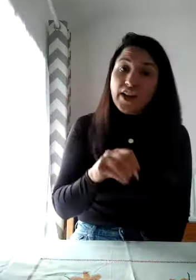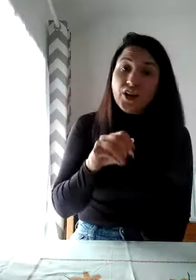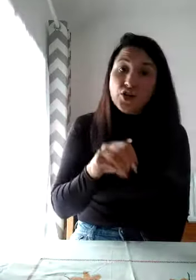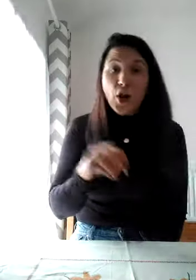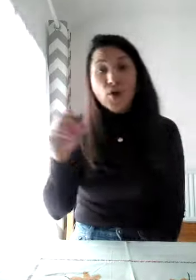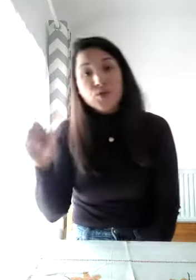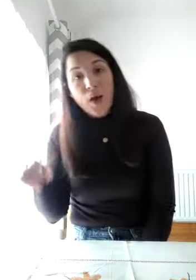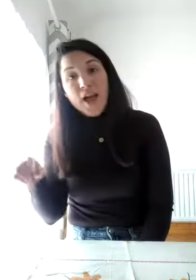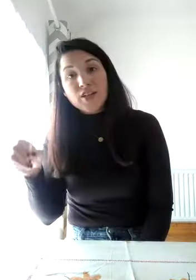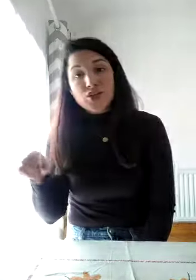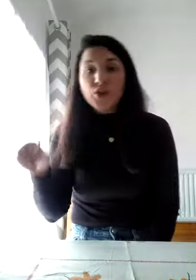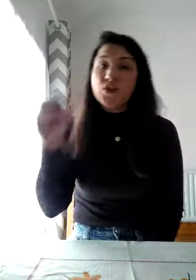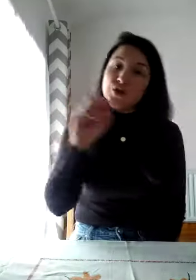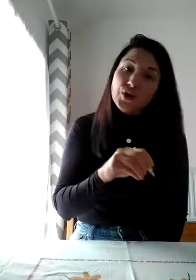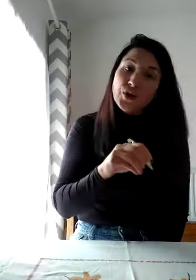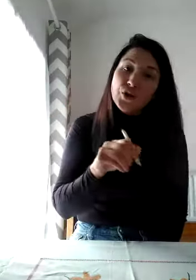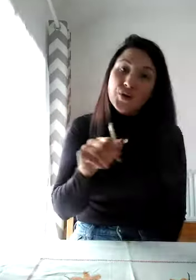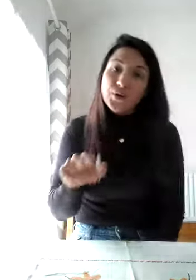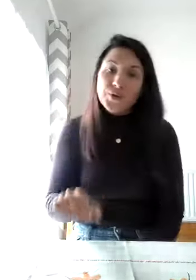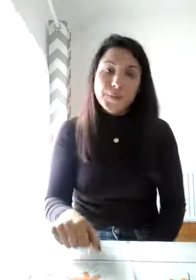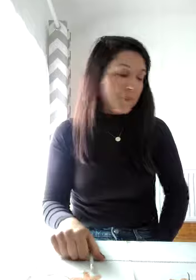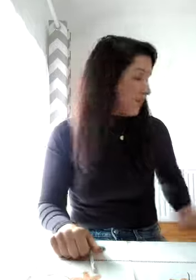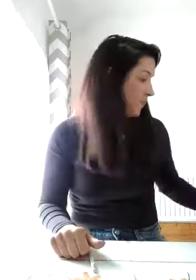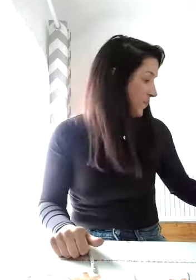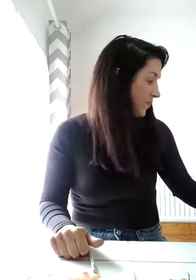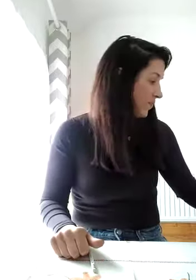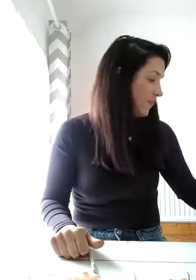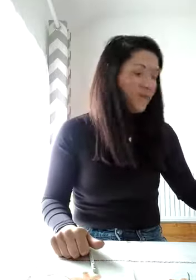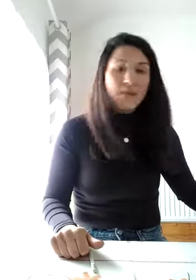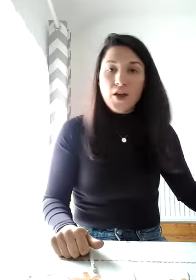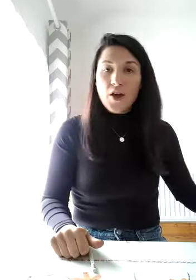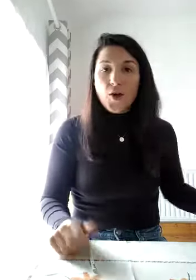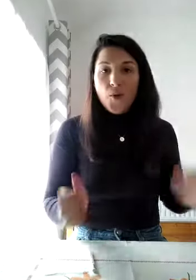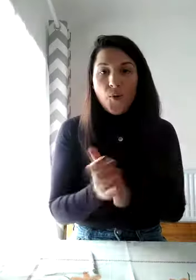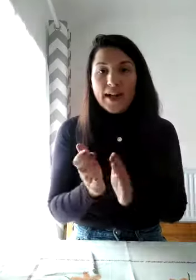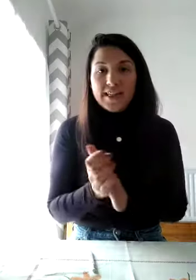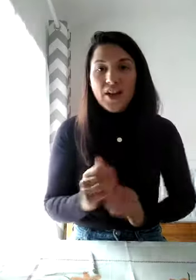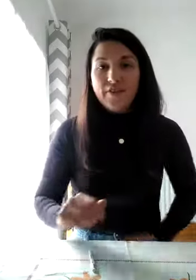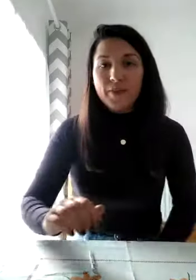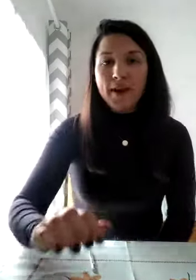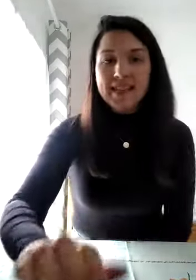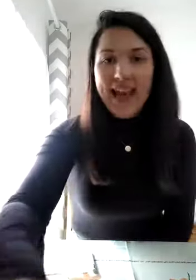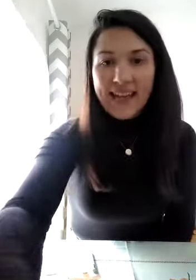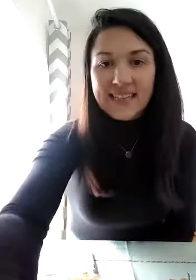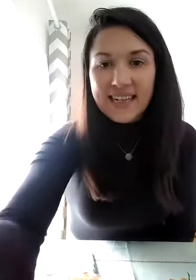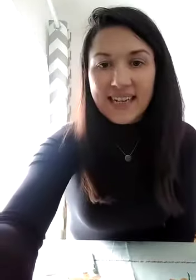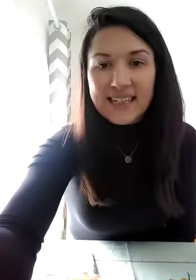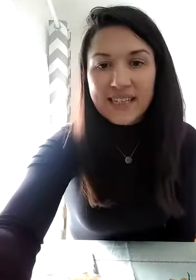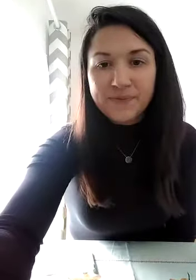finger knows what to do. Well done, everybody. Excellent.